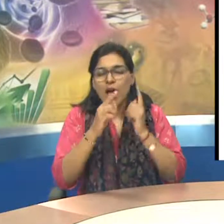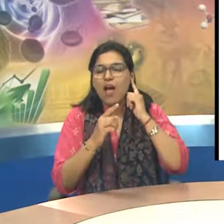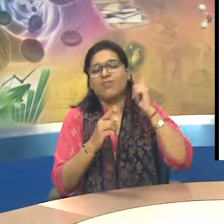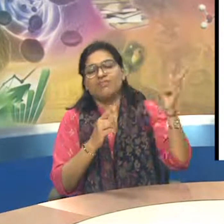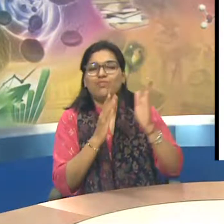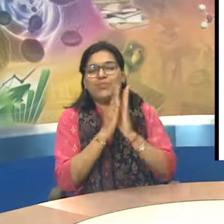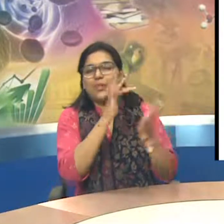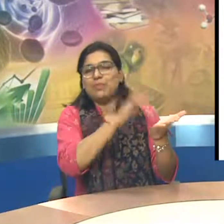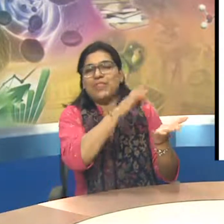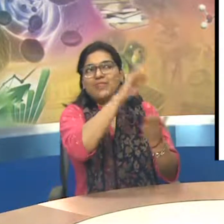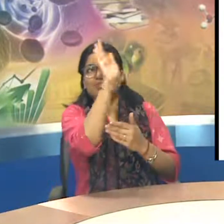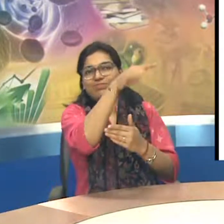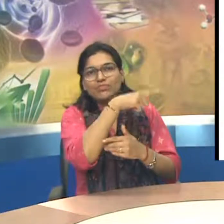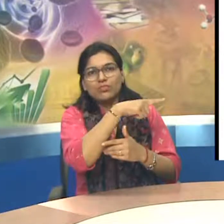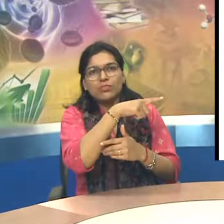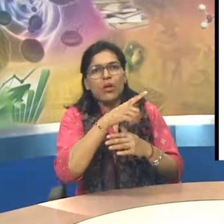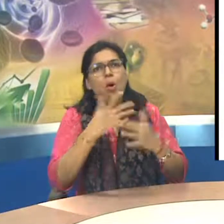our message.